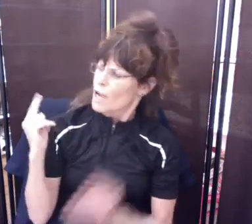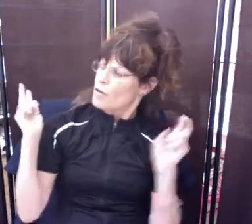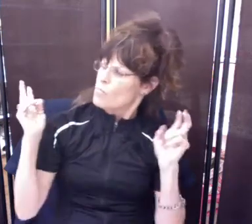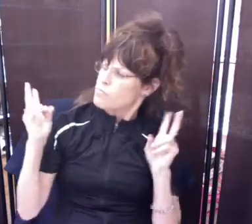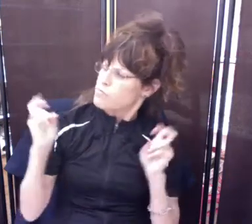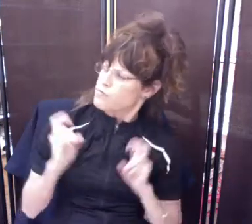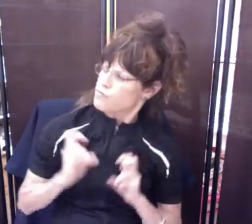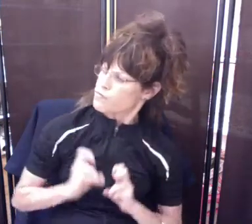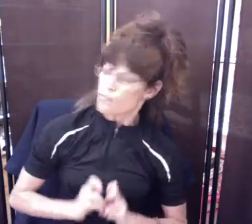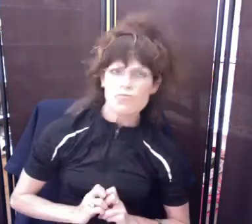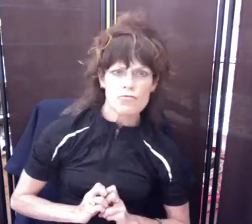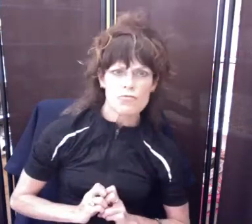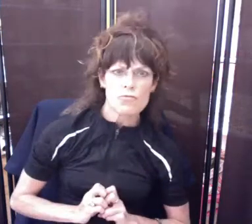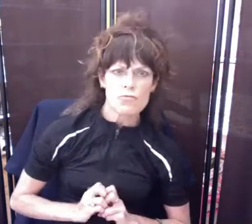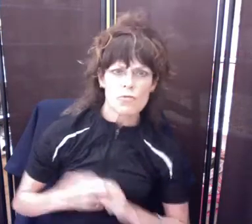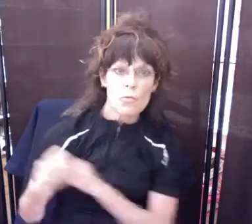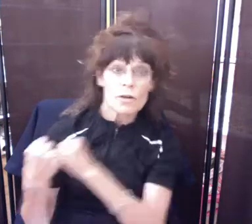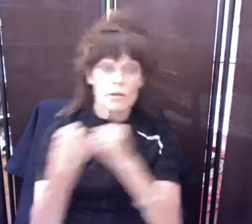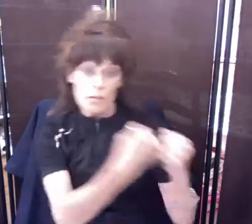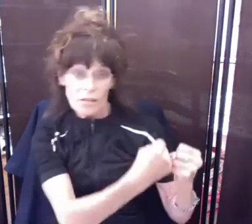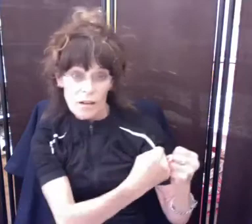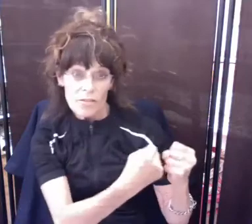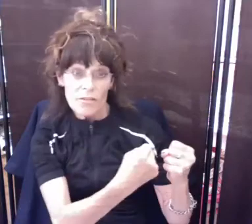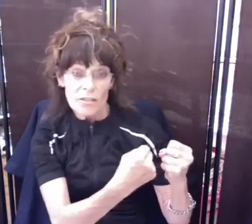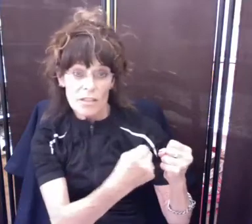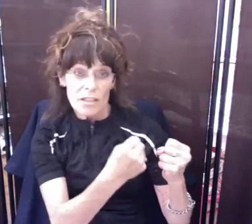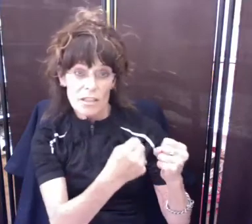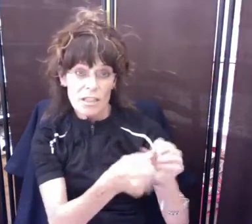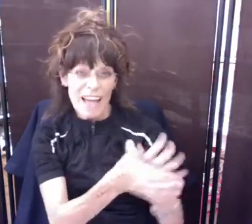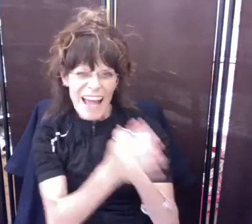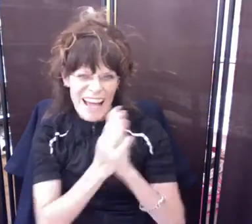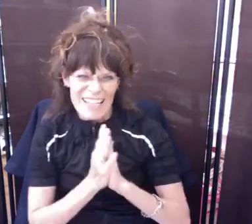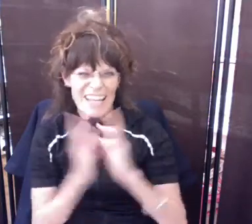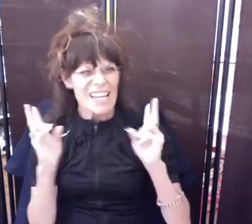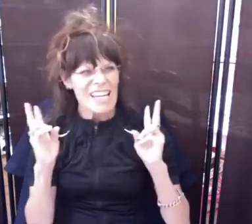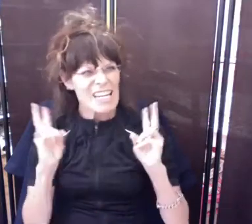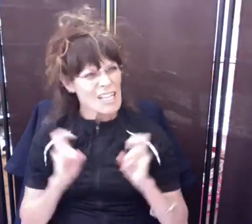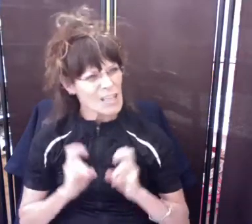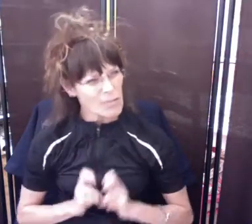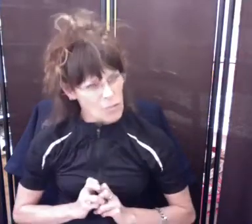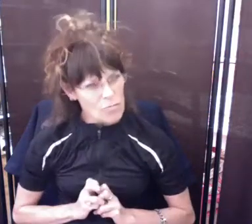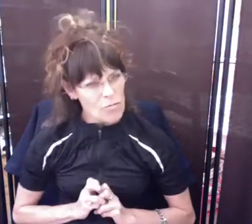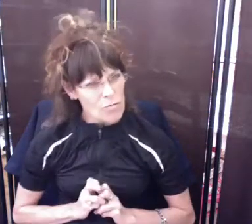the steps asks us to do is it really asks us to inventory. It really asks us to assess our lives, to really